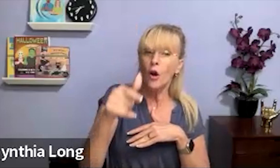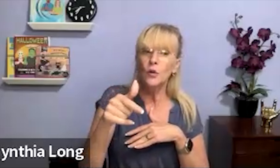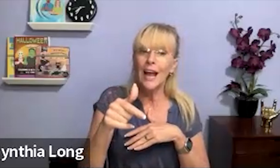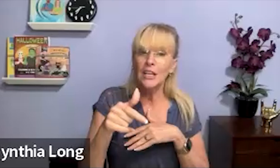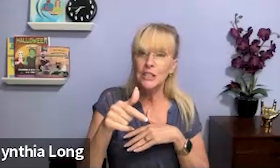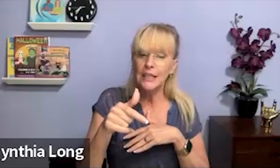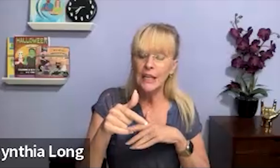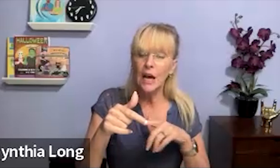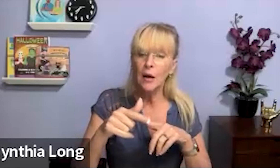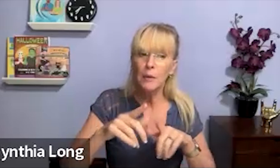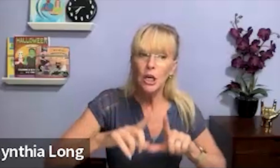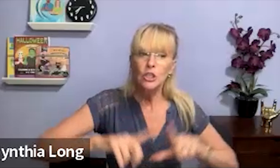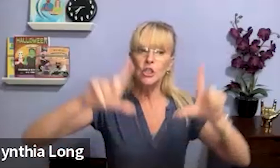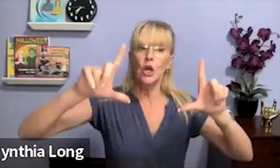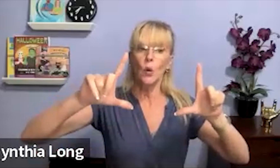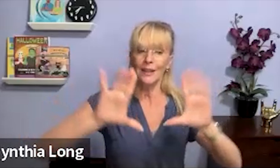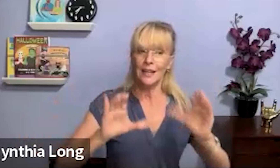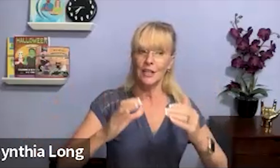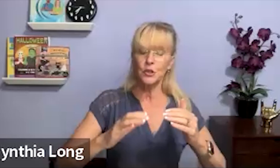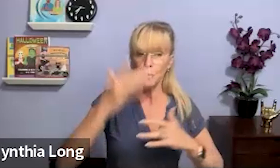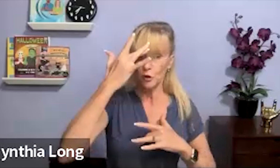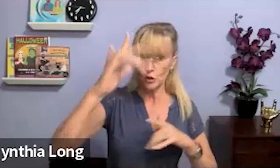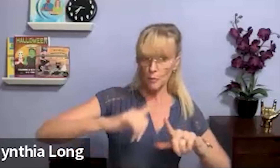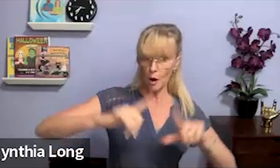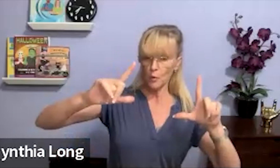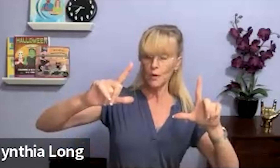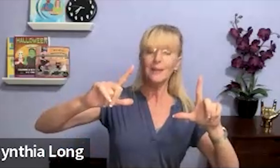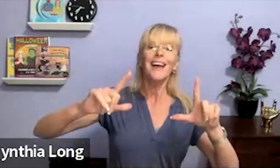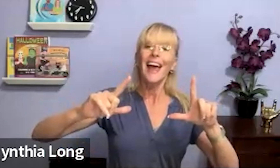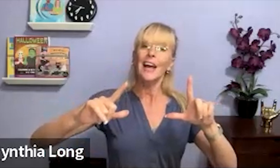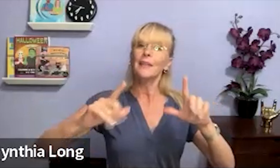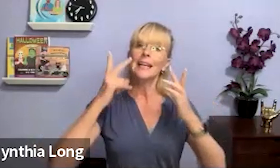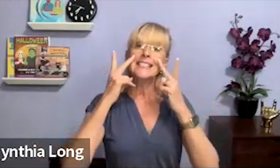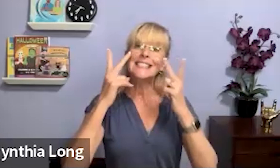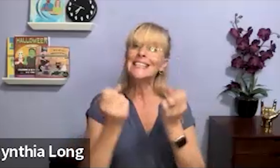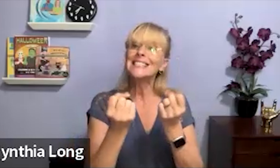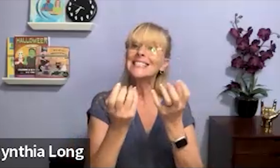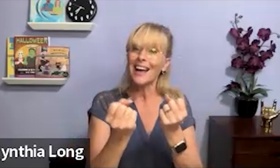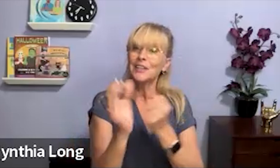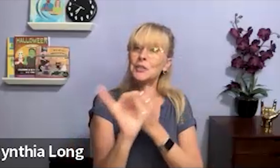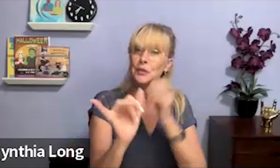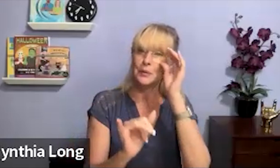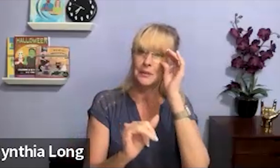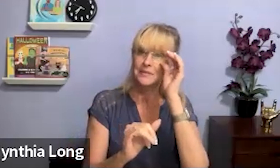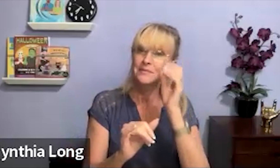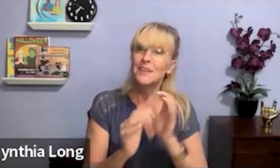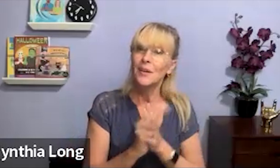you can actually show in the classroom on your smartboard, and they can see it signed too.